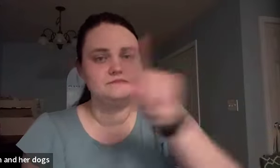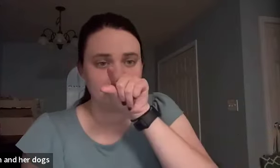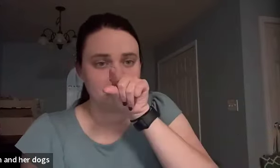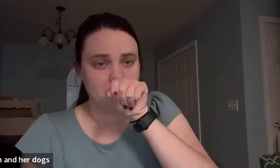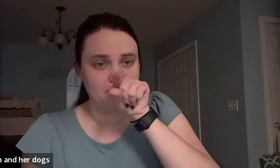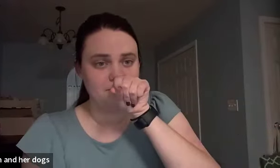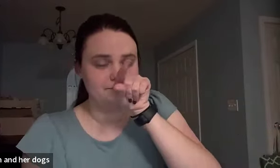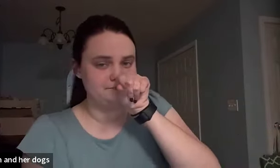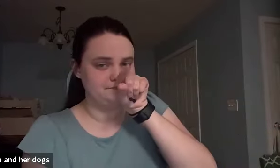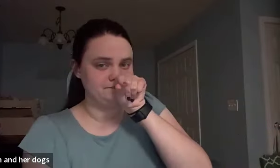Bird.